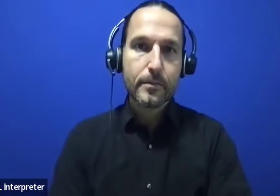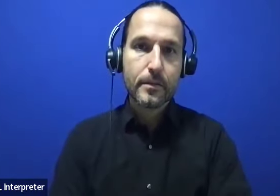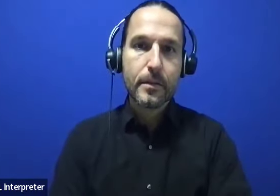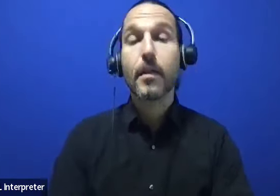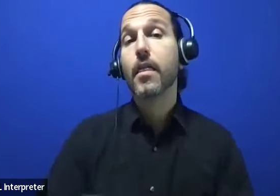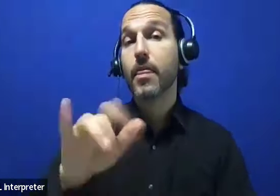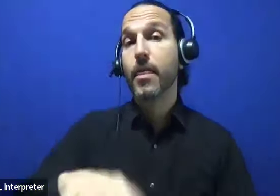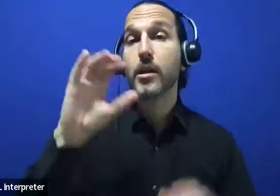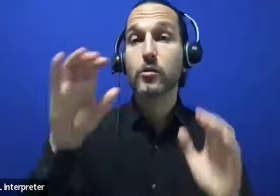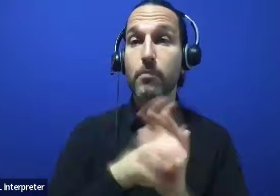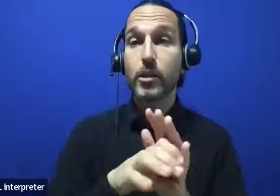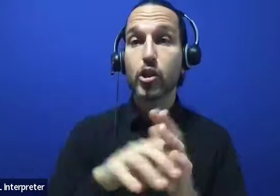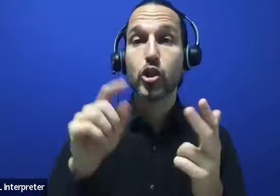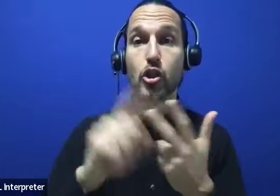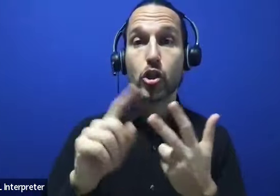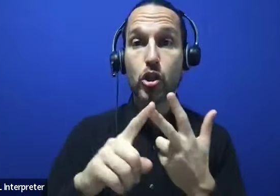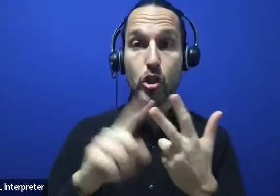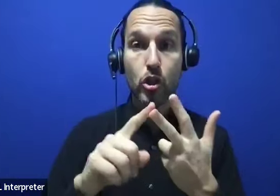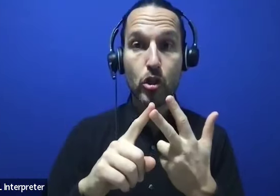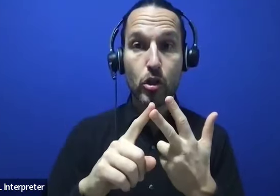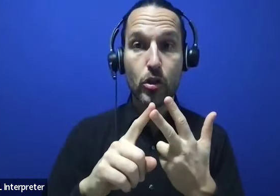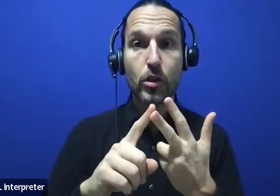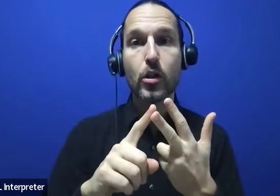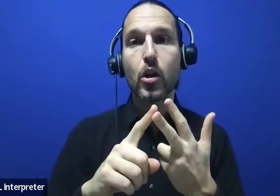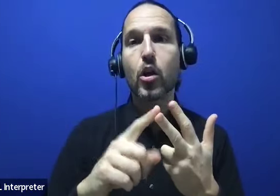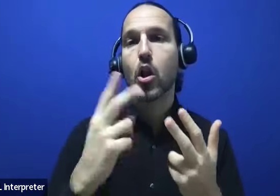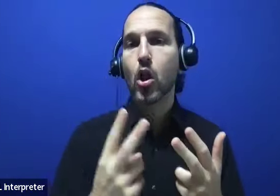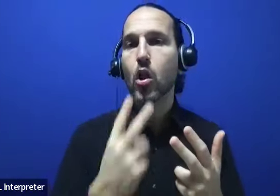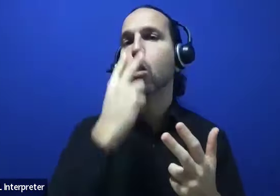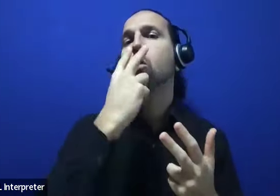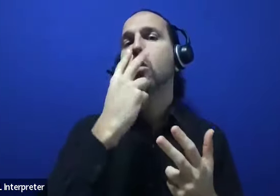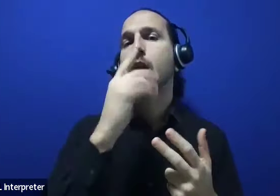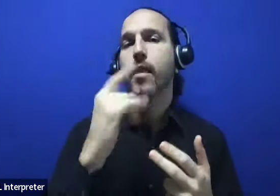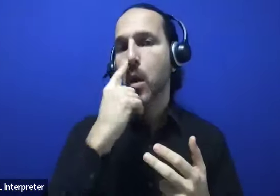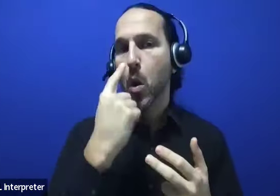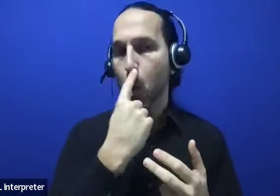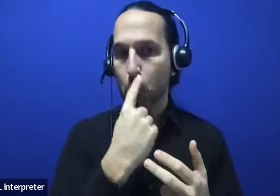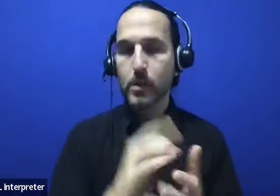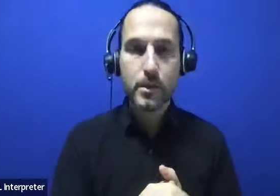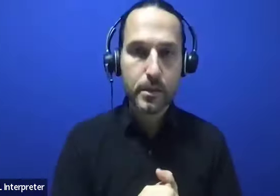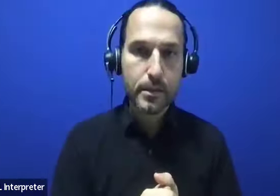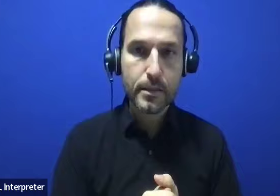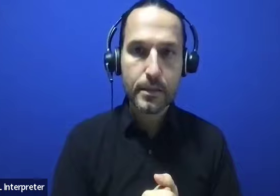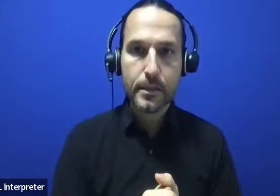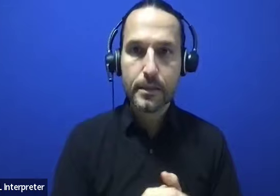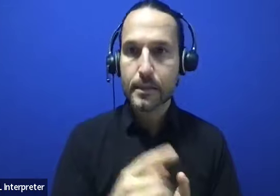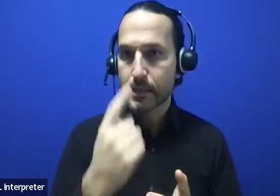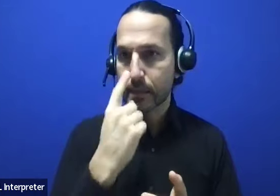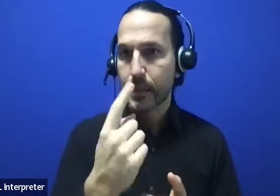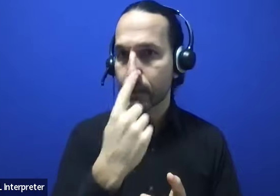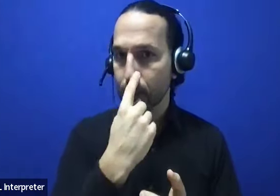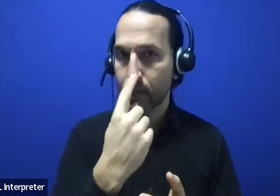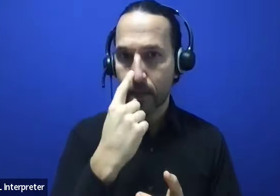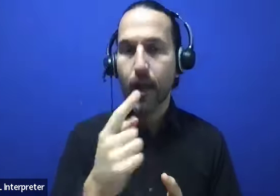Here's a picture of choanal atresia. This is pictures looking up towards the nose. And you can see the tip of the nose has two